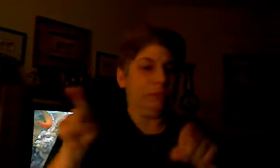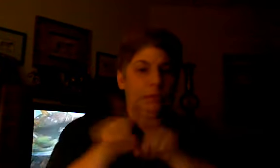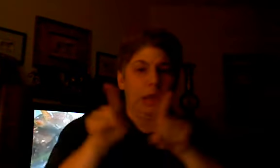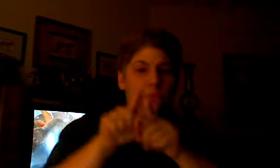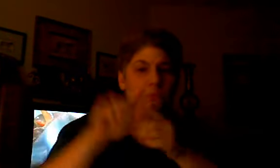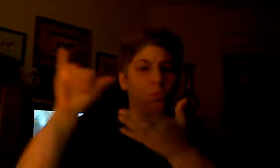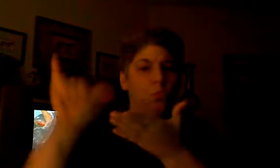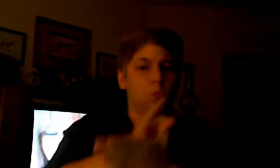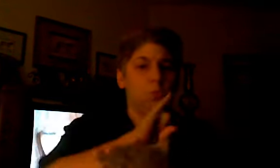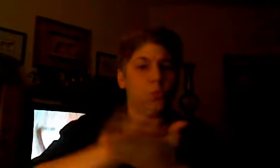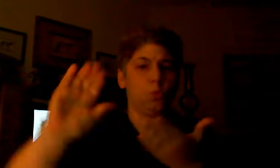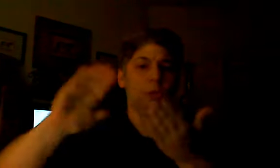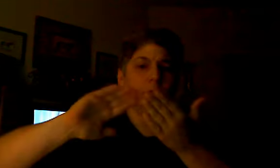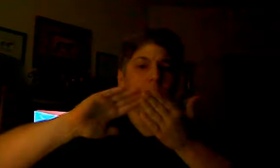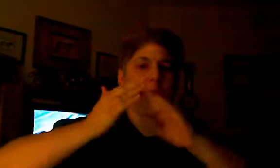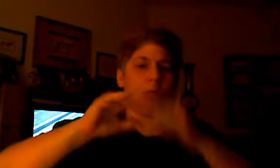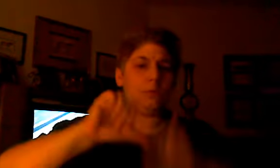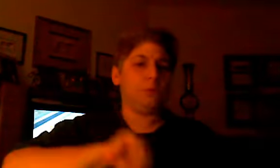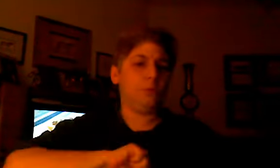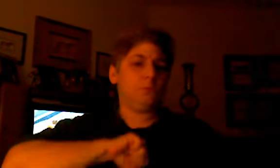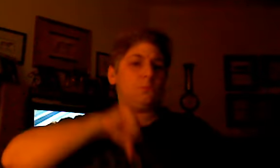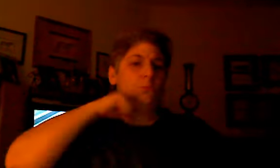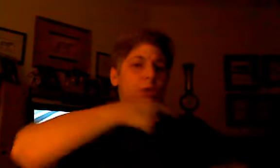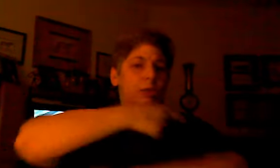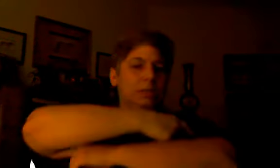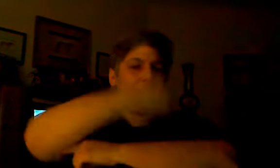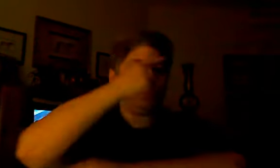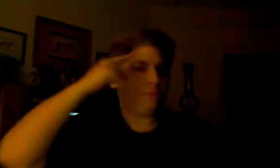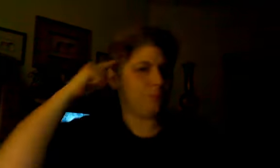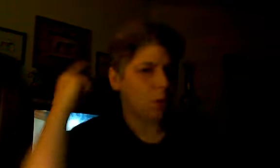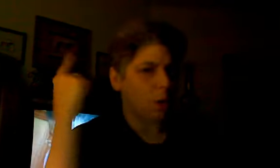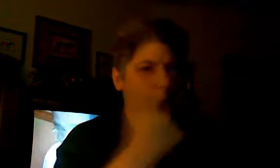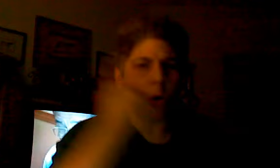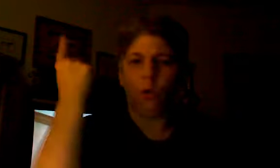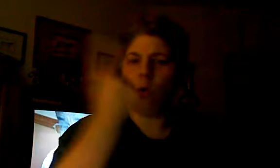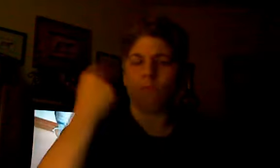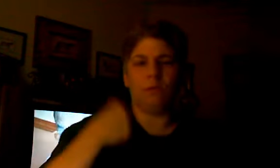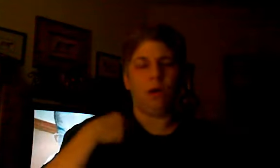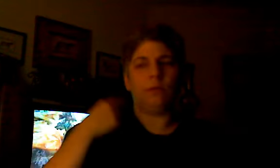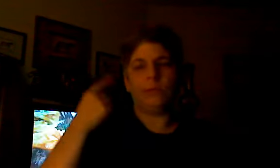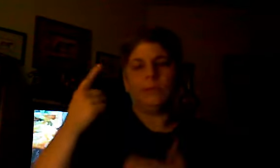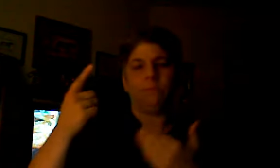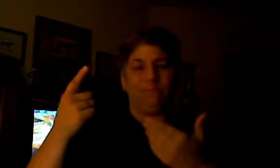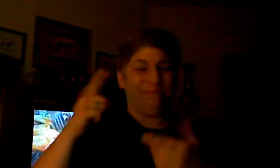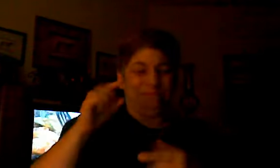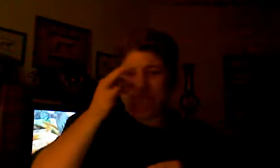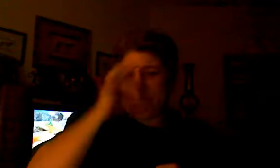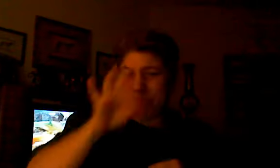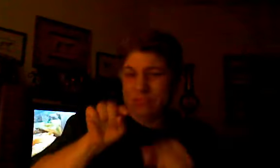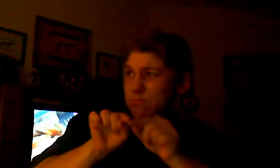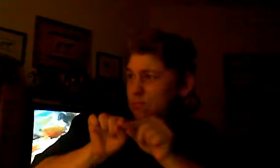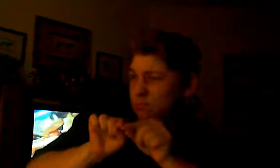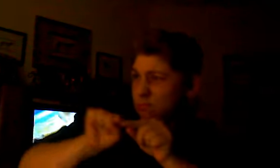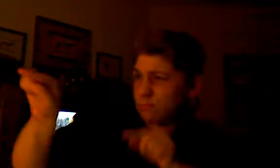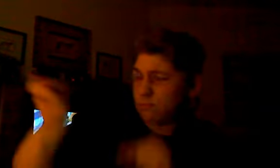using the rest of the cow. Like this true Peruvian classic. Lomo santau. Kind of like a beef stir fry with french